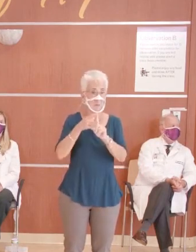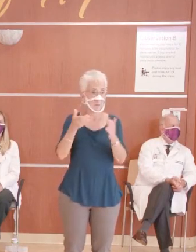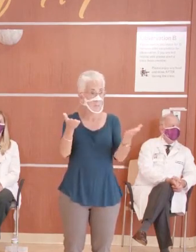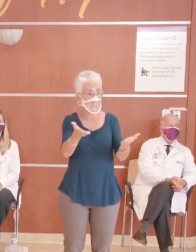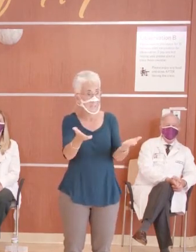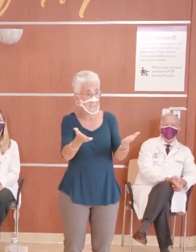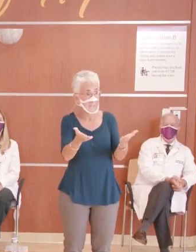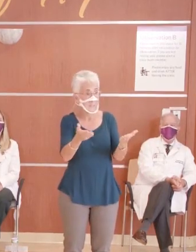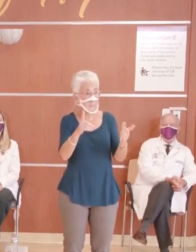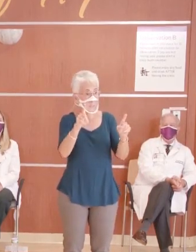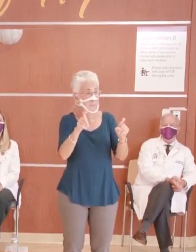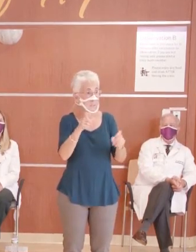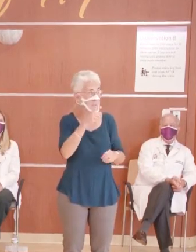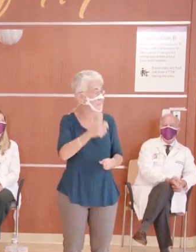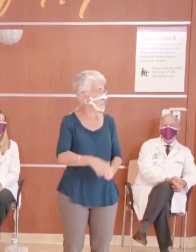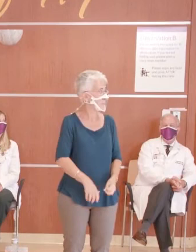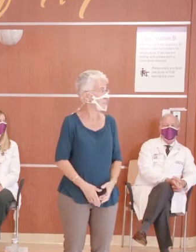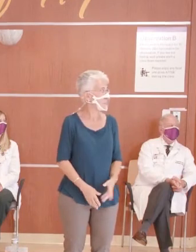one here in person.